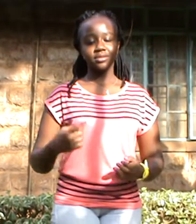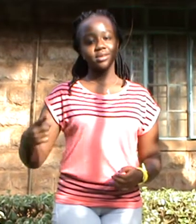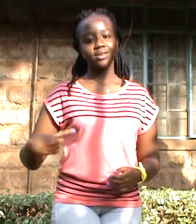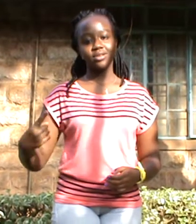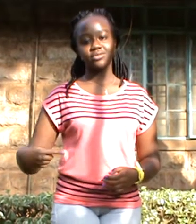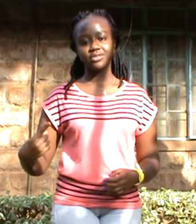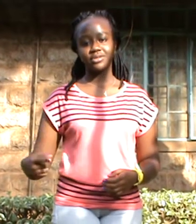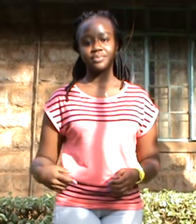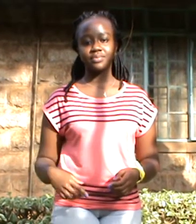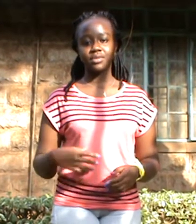Where people change fee